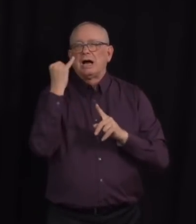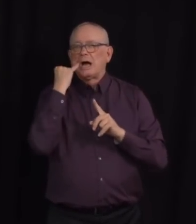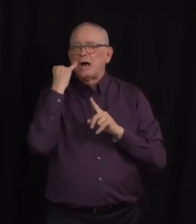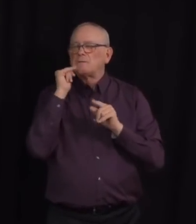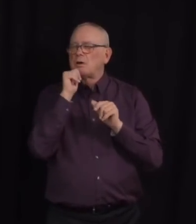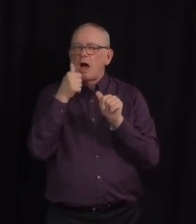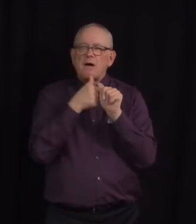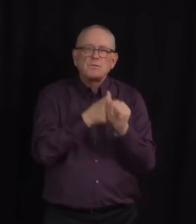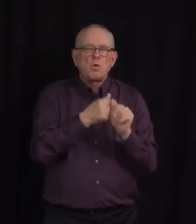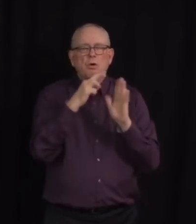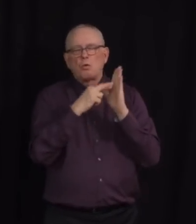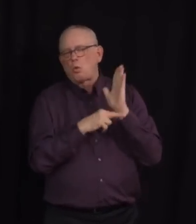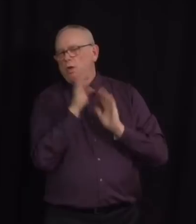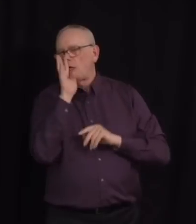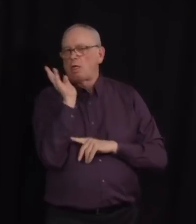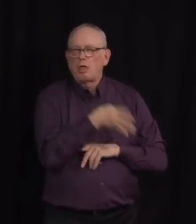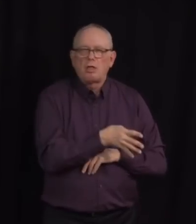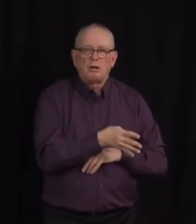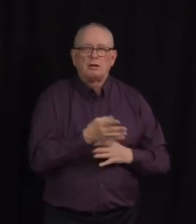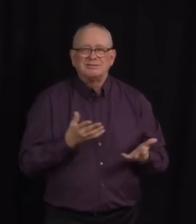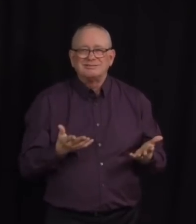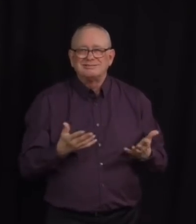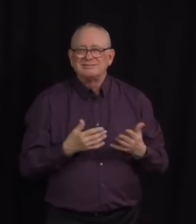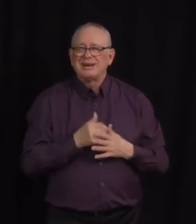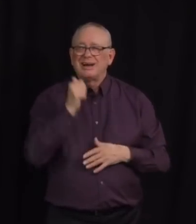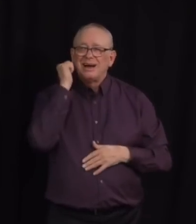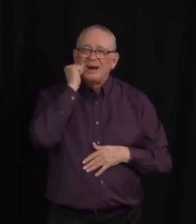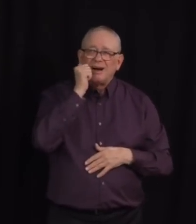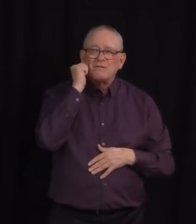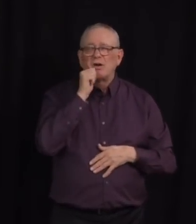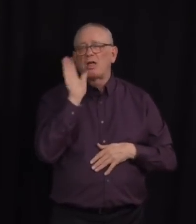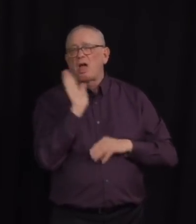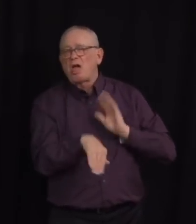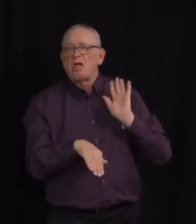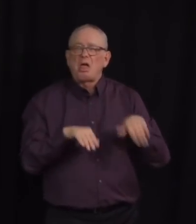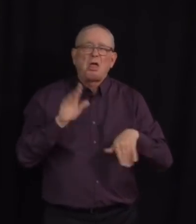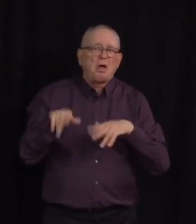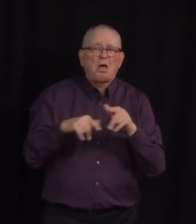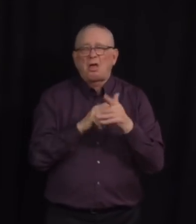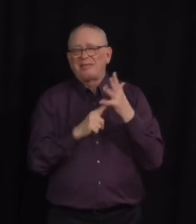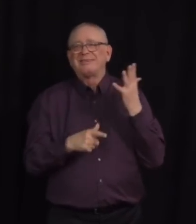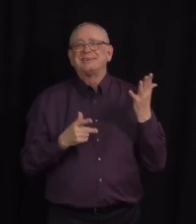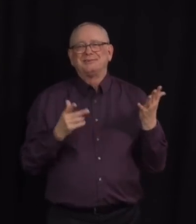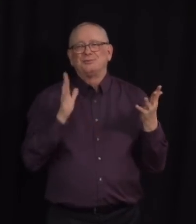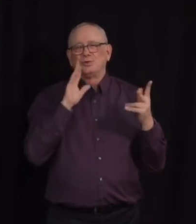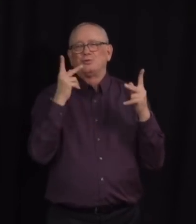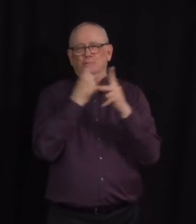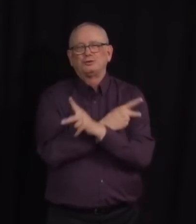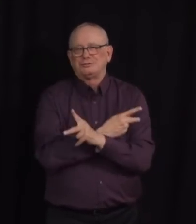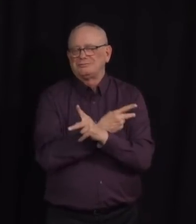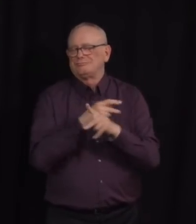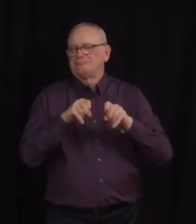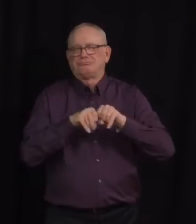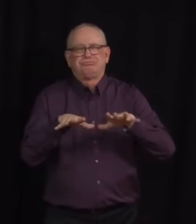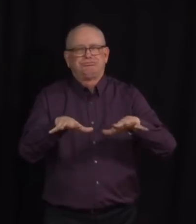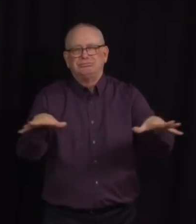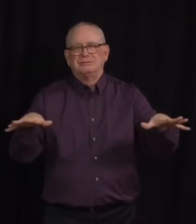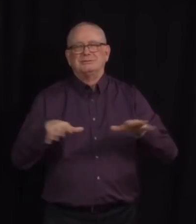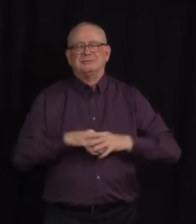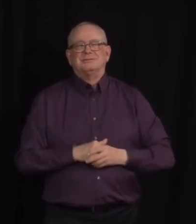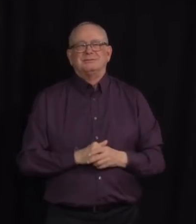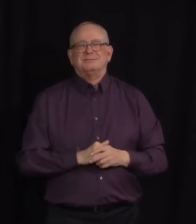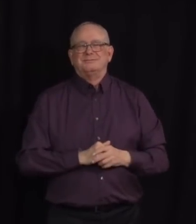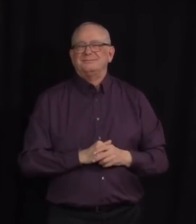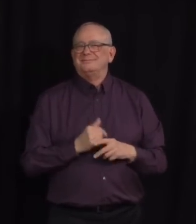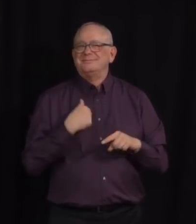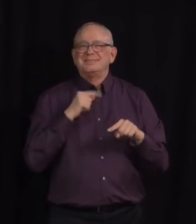public health measures in multiple aspects of their lives. So again, it's not one single area that's responsible for spread, and